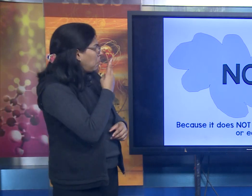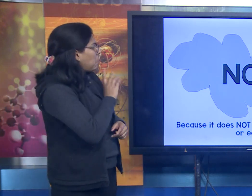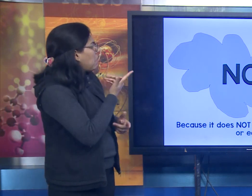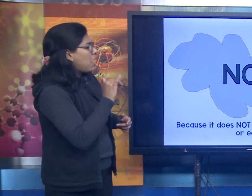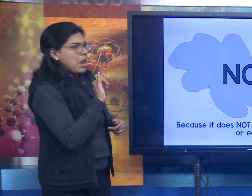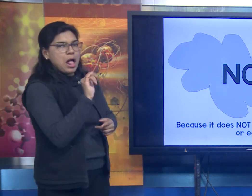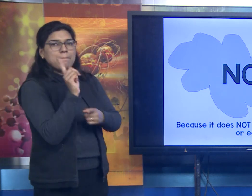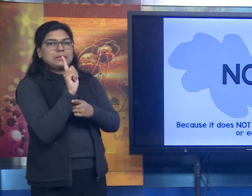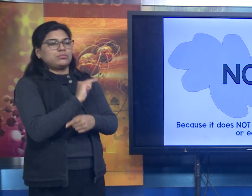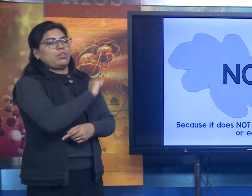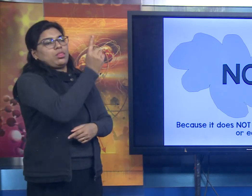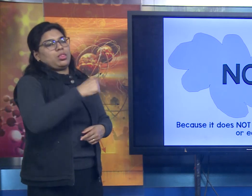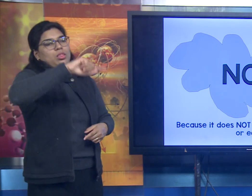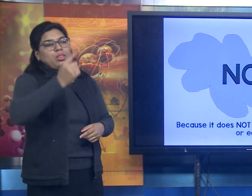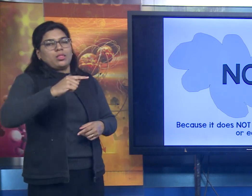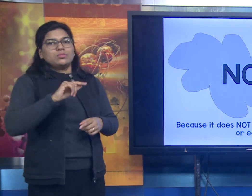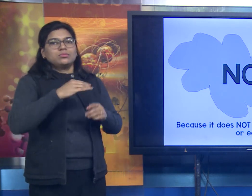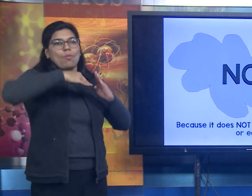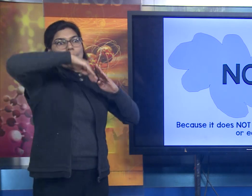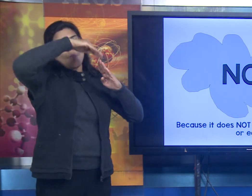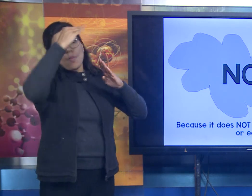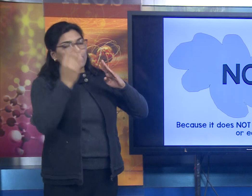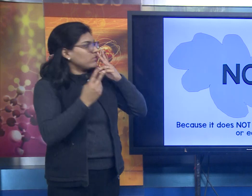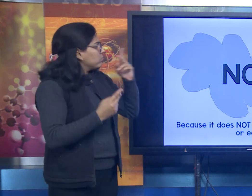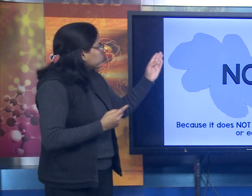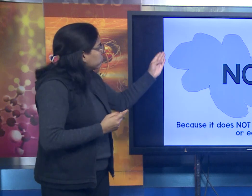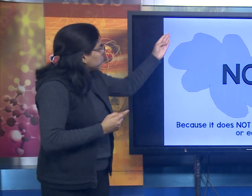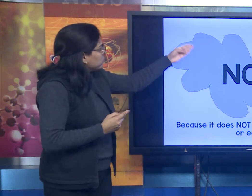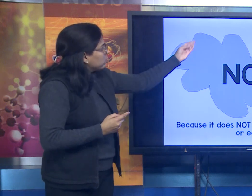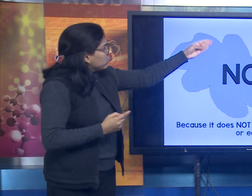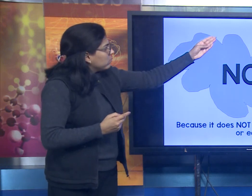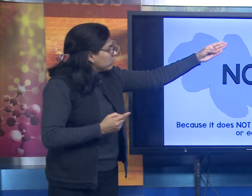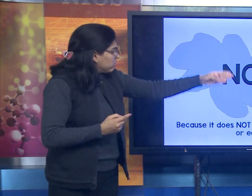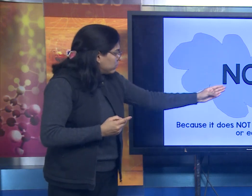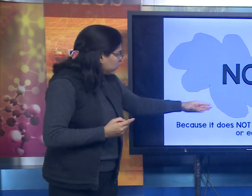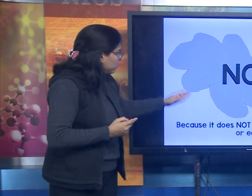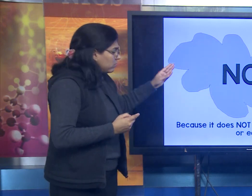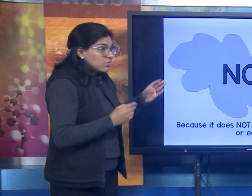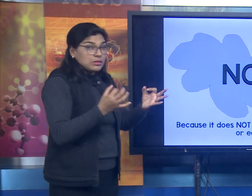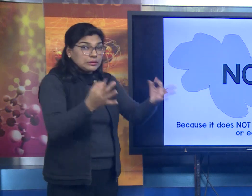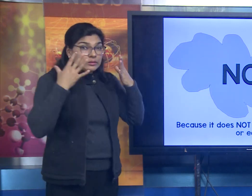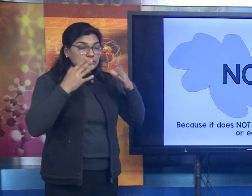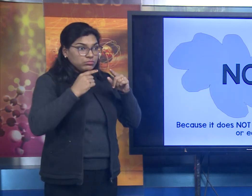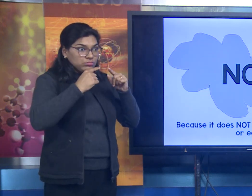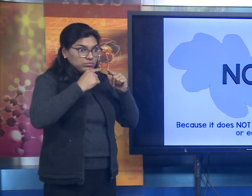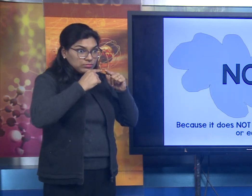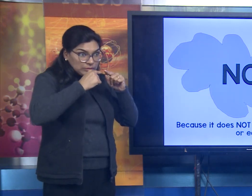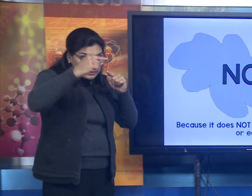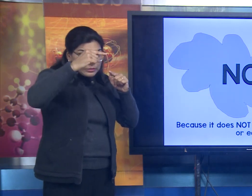line. We just drew anything randomly. So there are so many curved